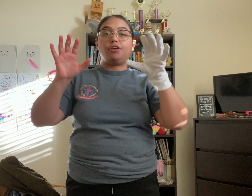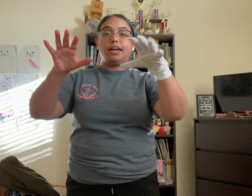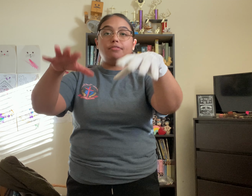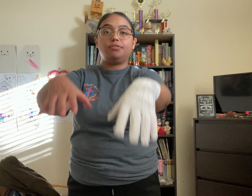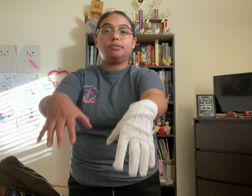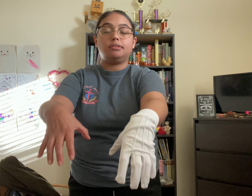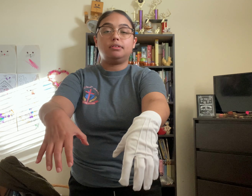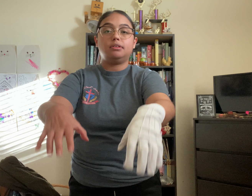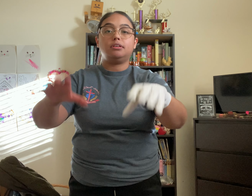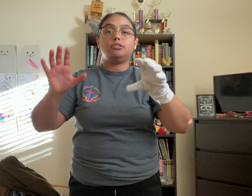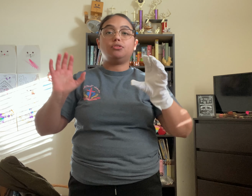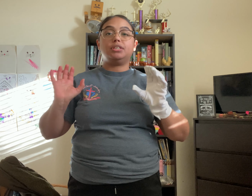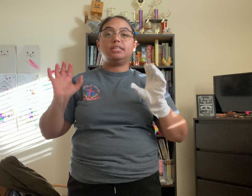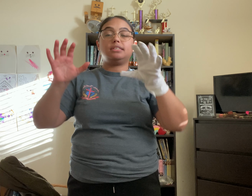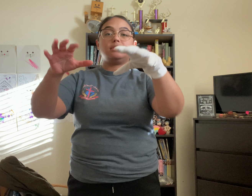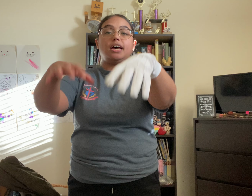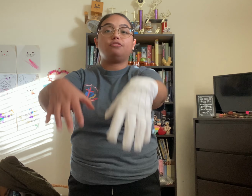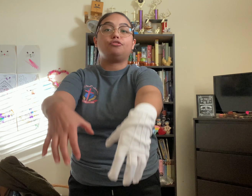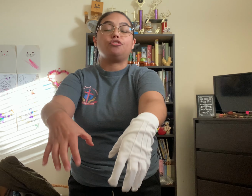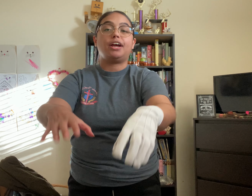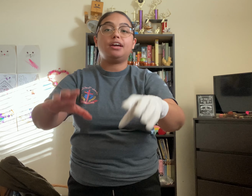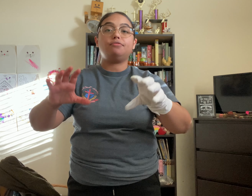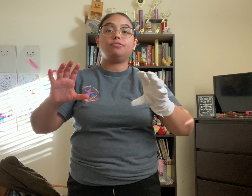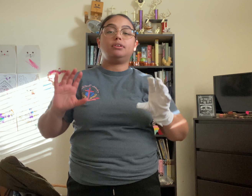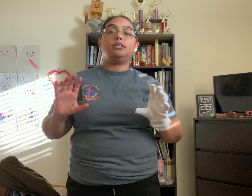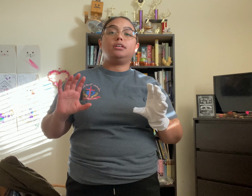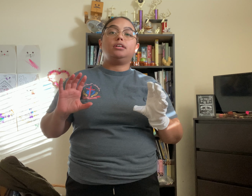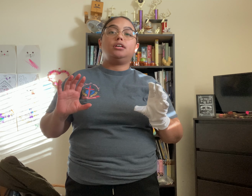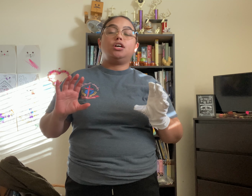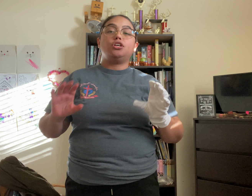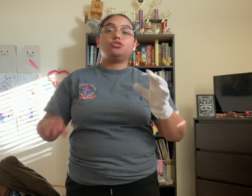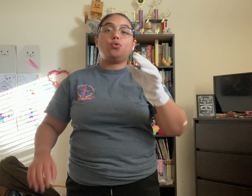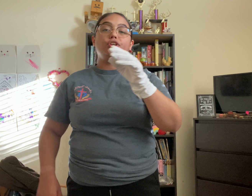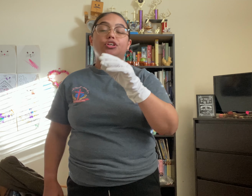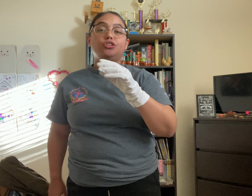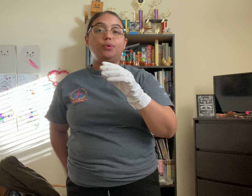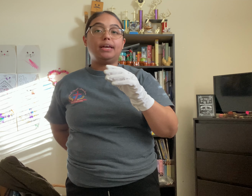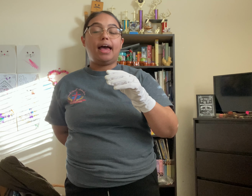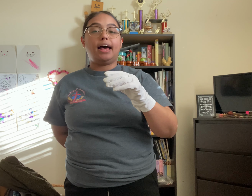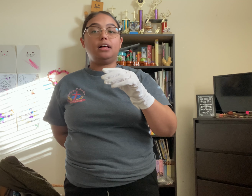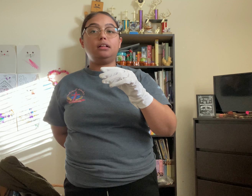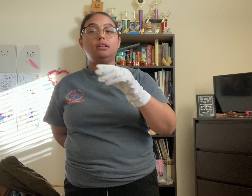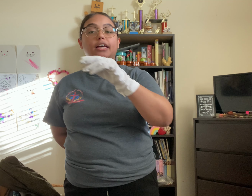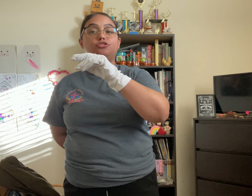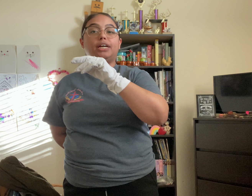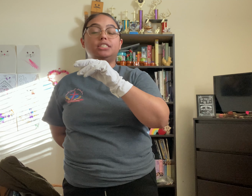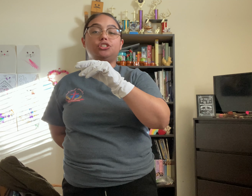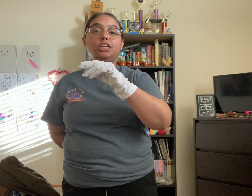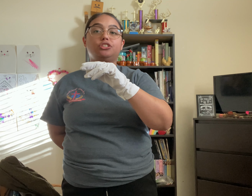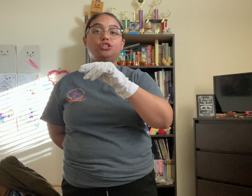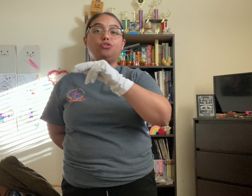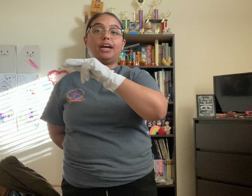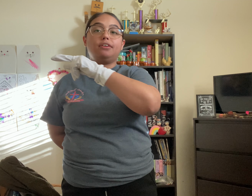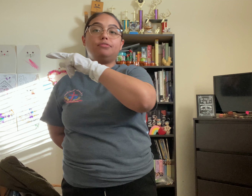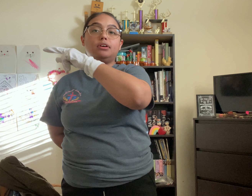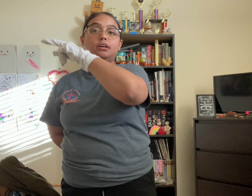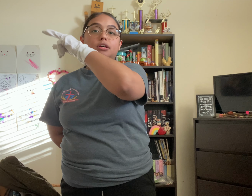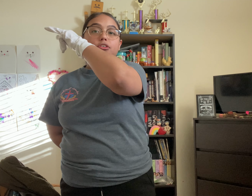grave. So this is the sign for grave. So when you're doing hell and transitioning into grave,